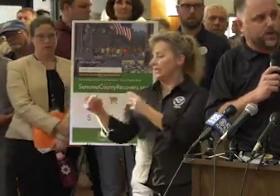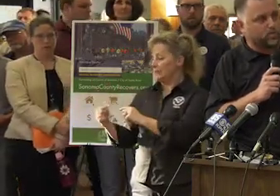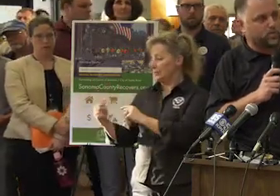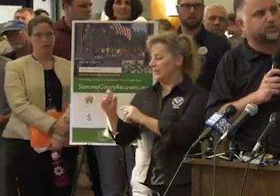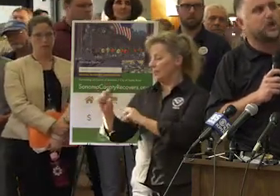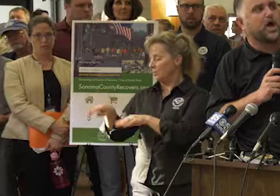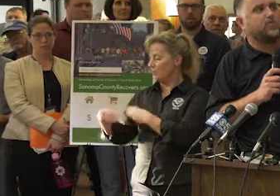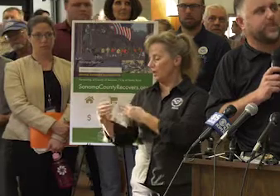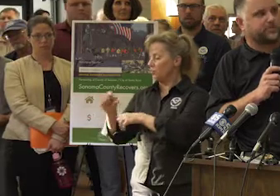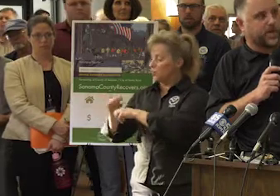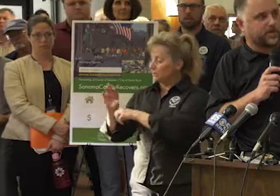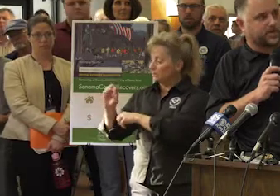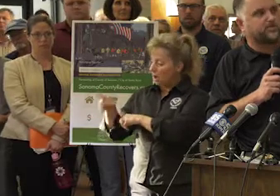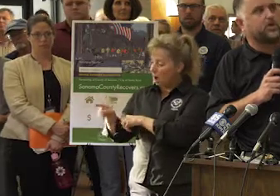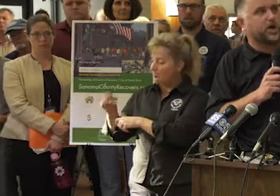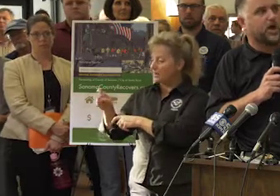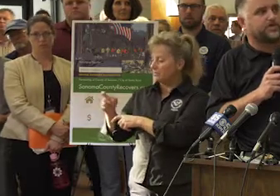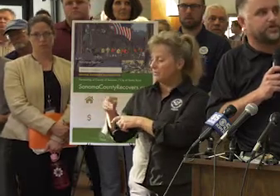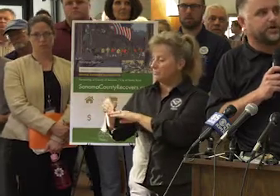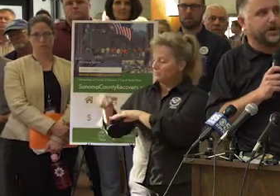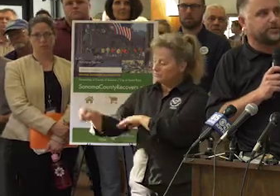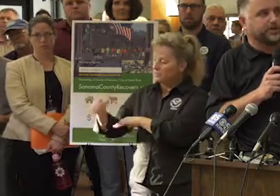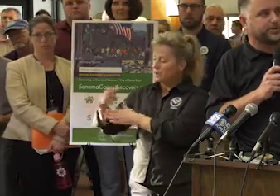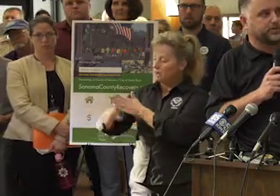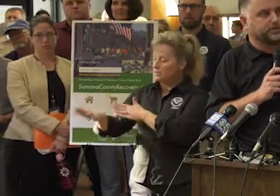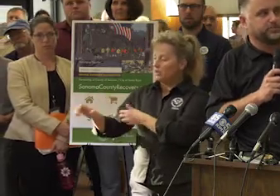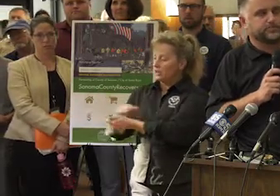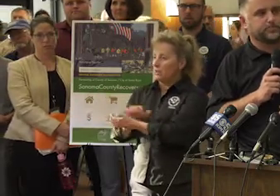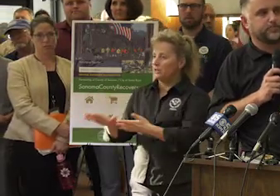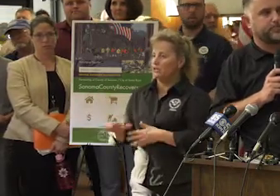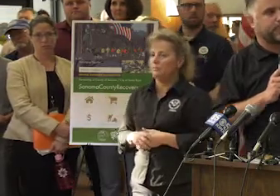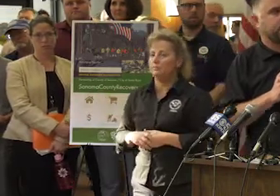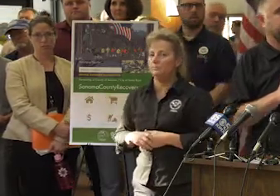got to provide workers' comp. They've got to cover the cost of their damage.